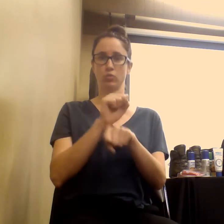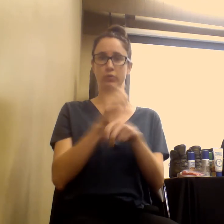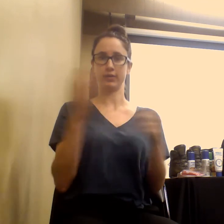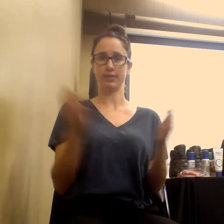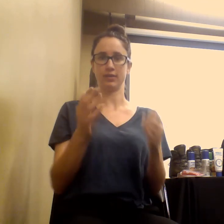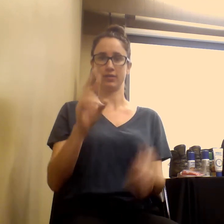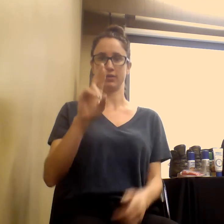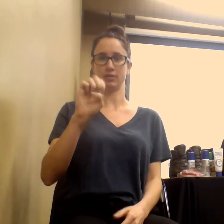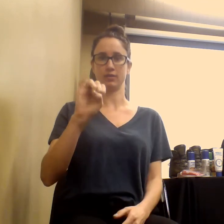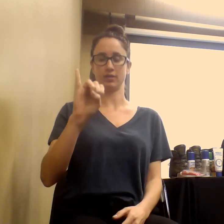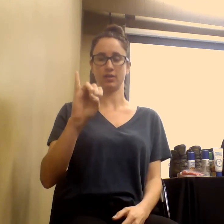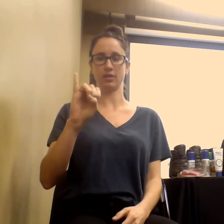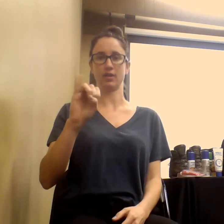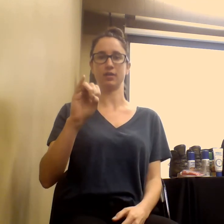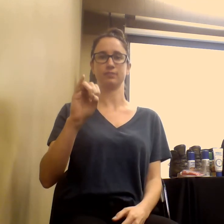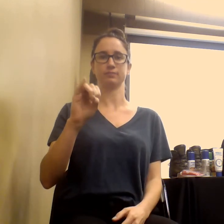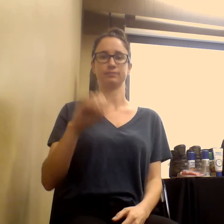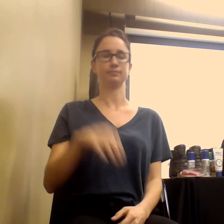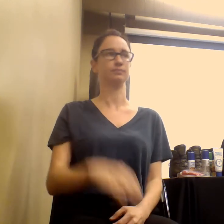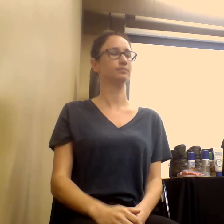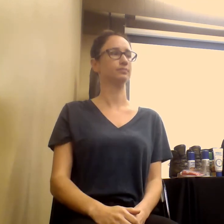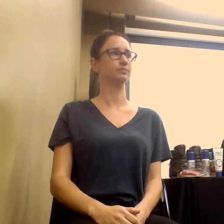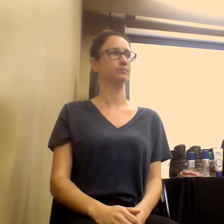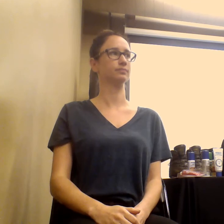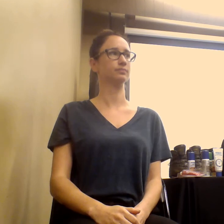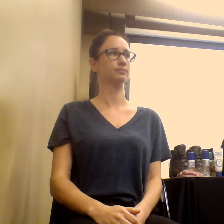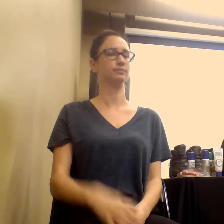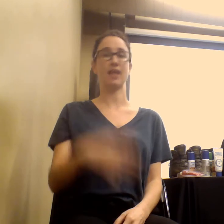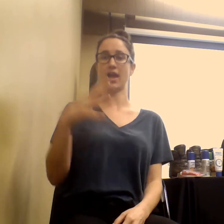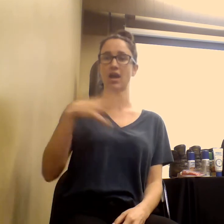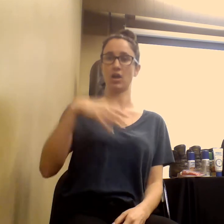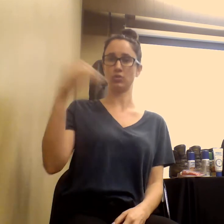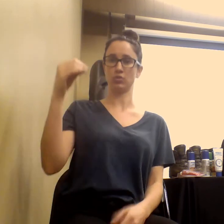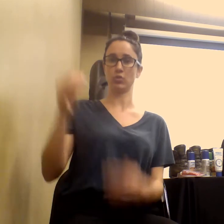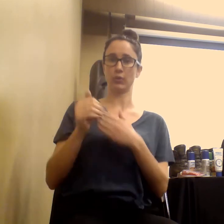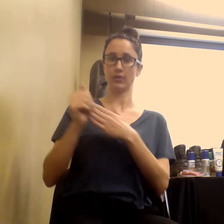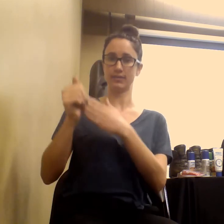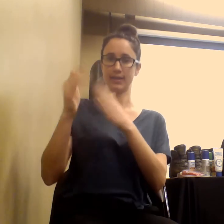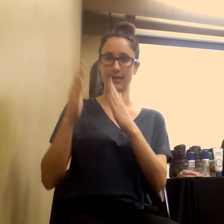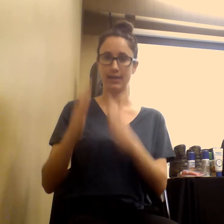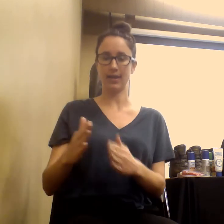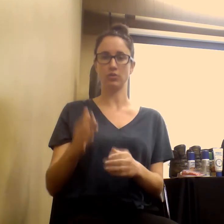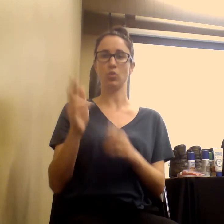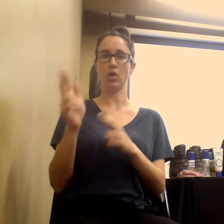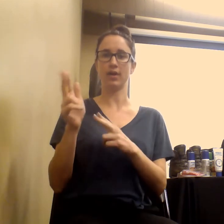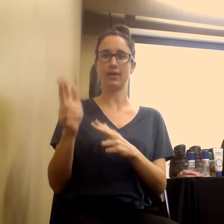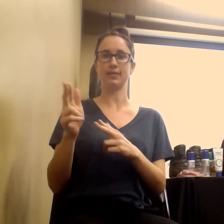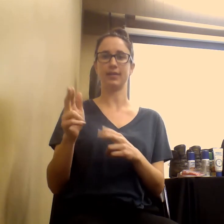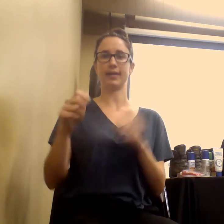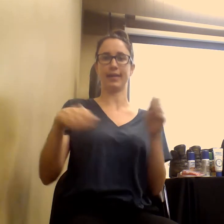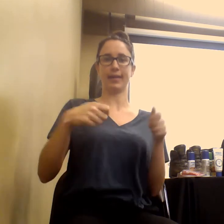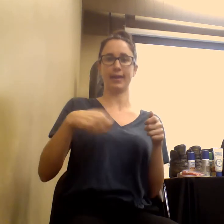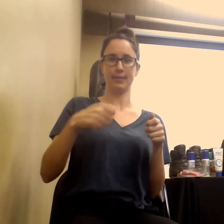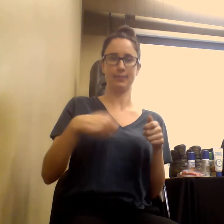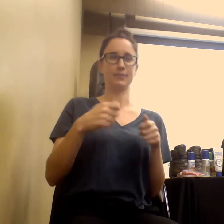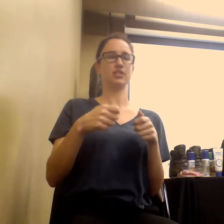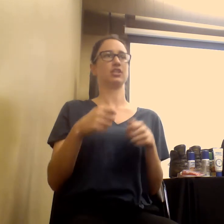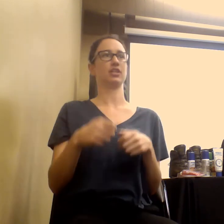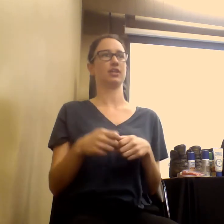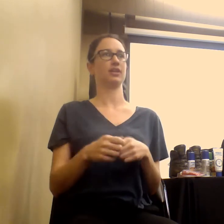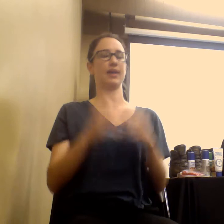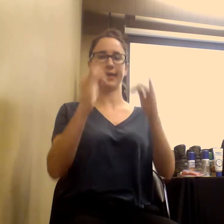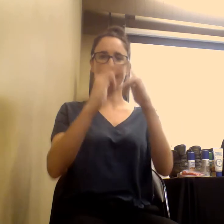itself. I've been an outdoors guy, camping and hunting and doing fishing and other things since I was about 7 years old. I teach